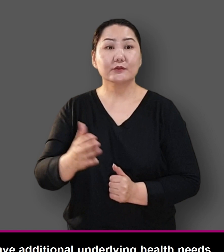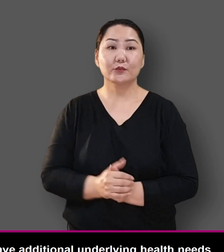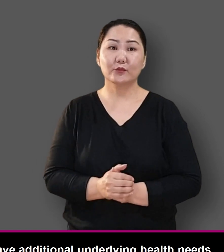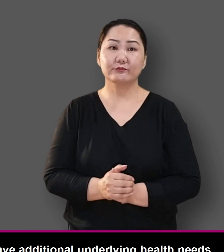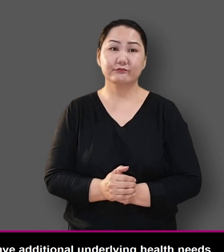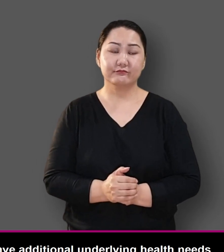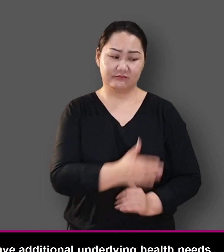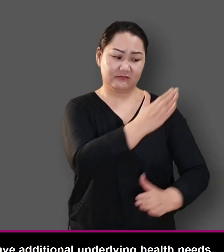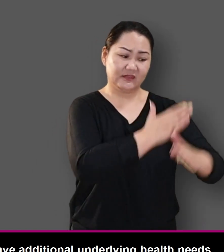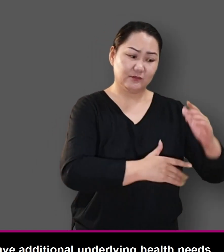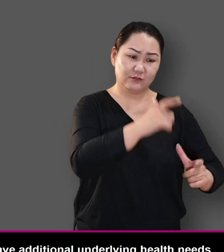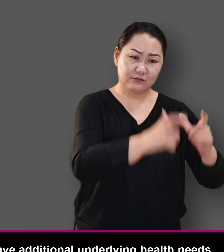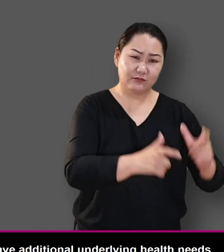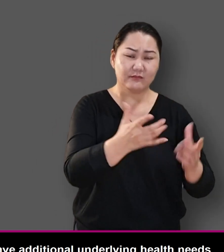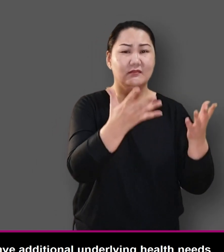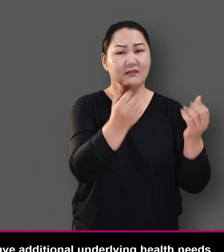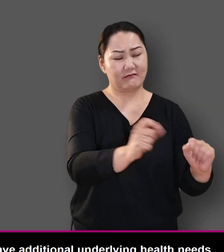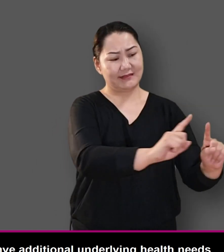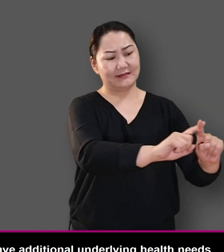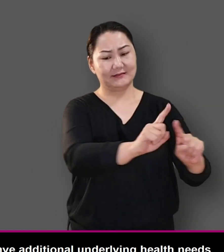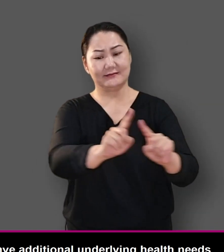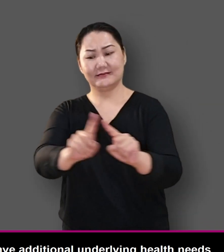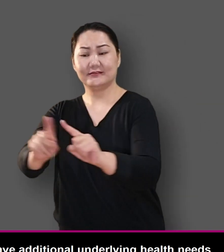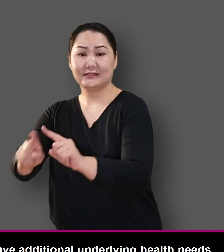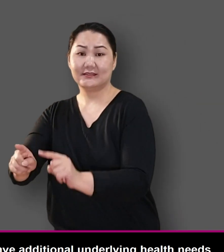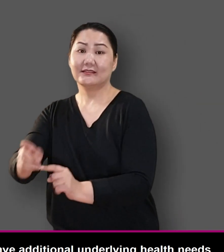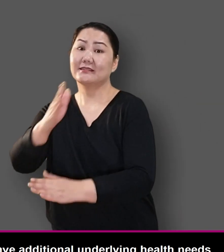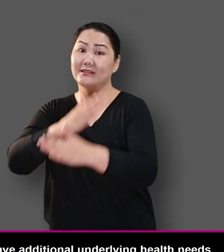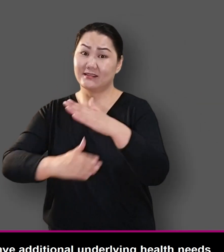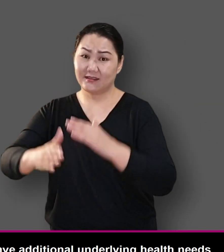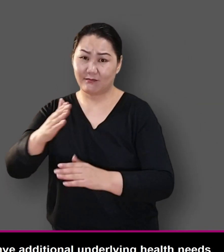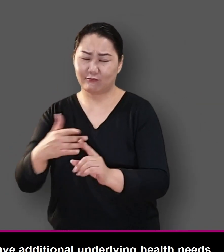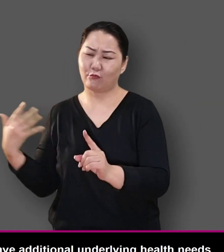Many persons with disabilities have additional underlying health needs